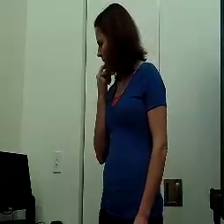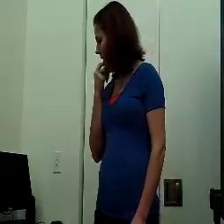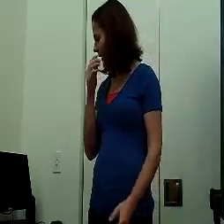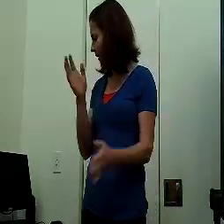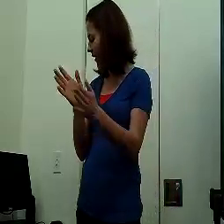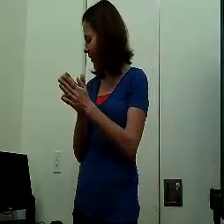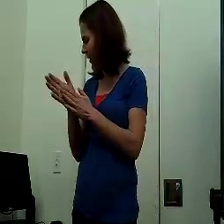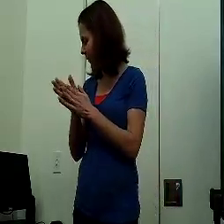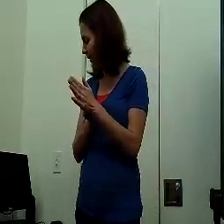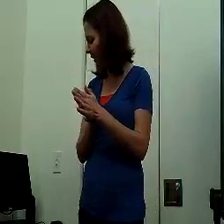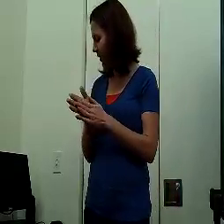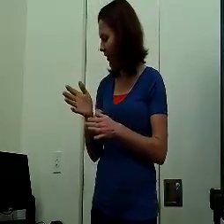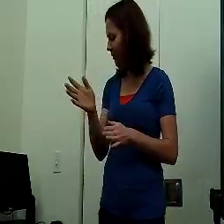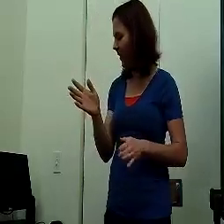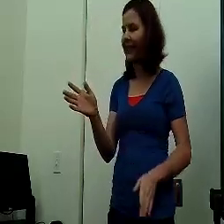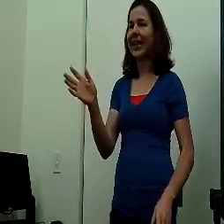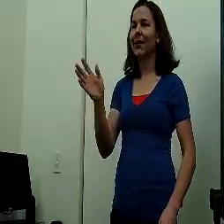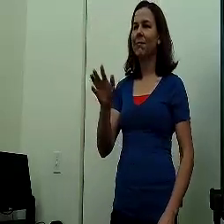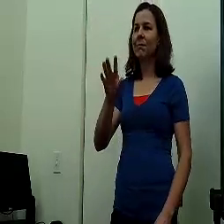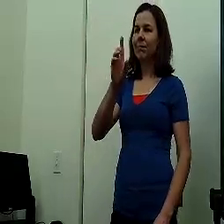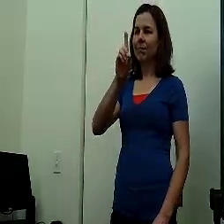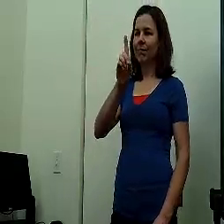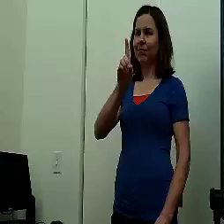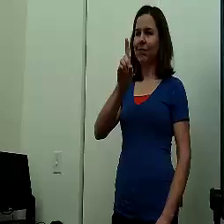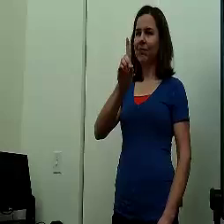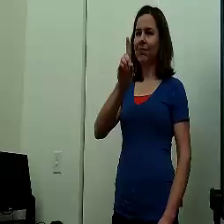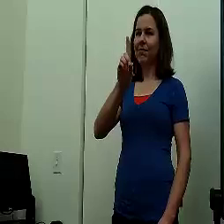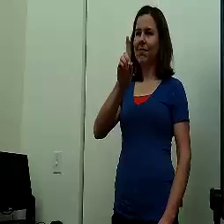one. Okay, so let's do this one. This is a good basic sign.